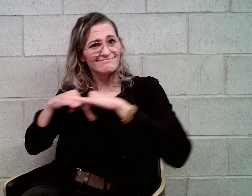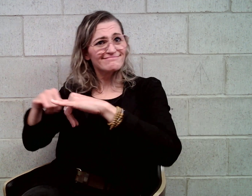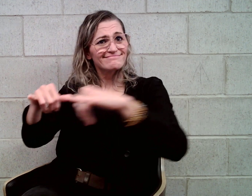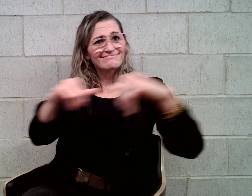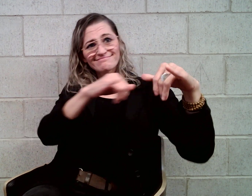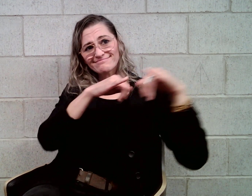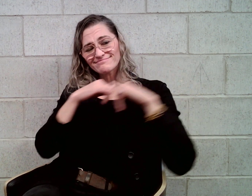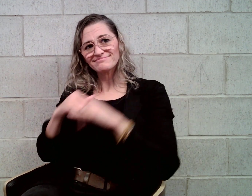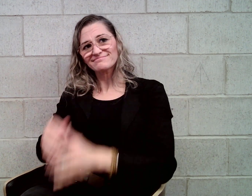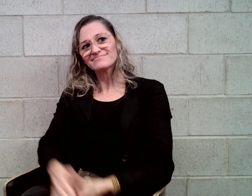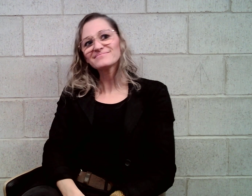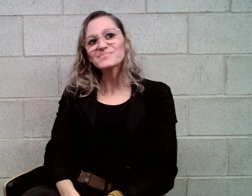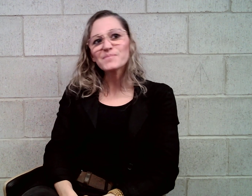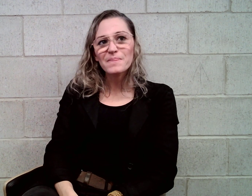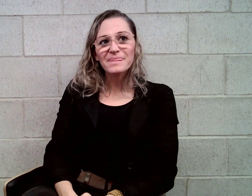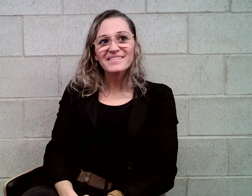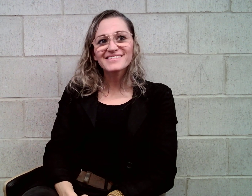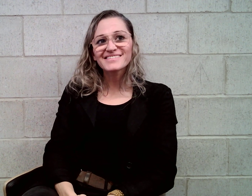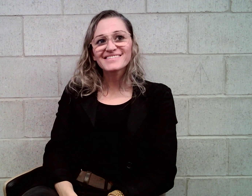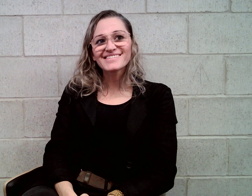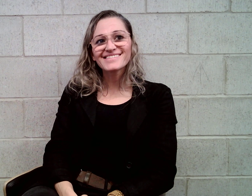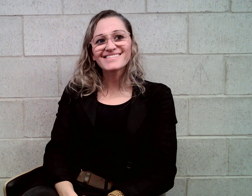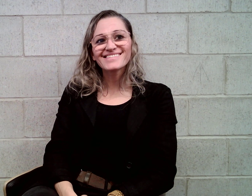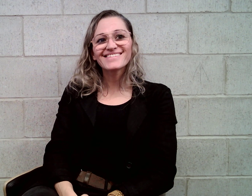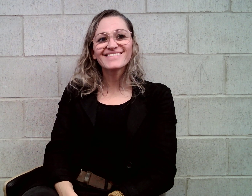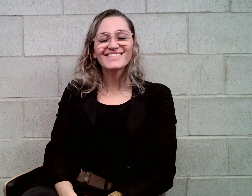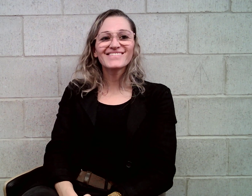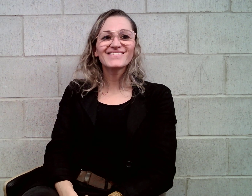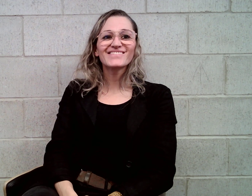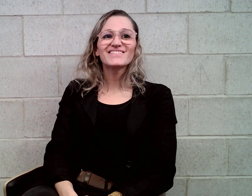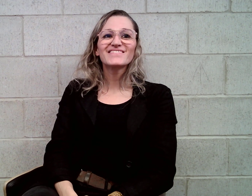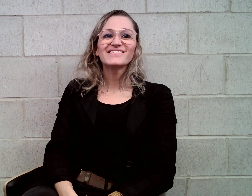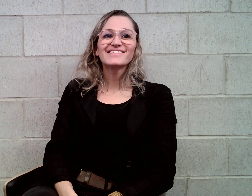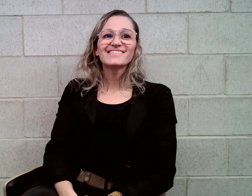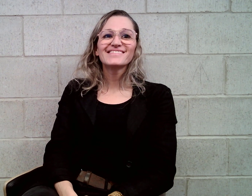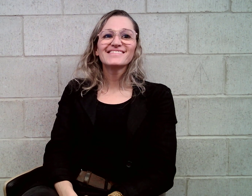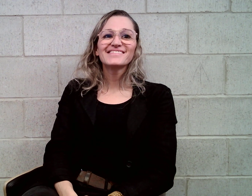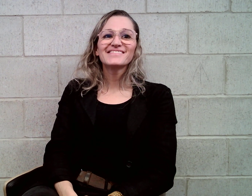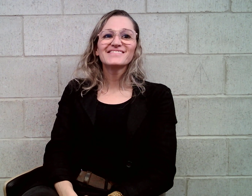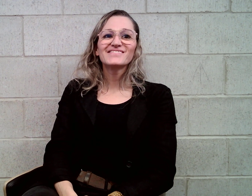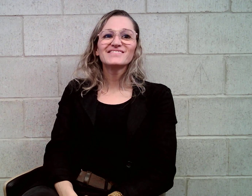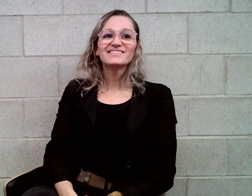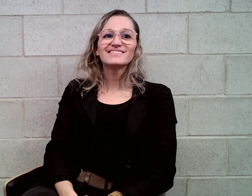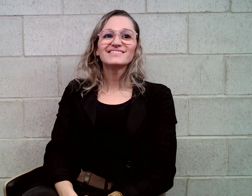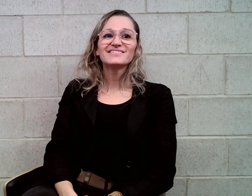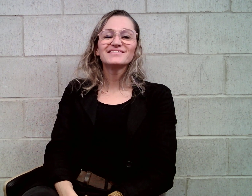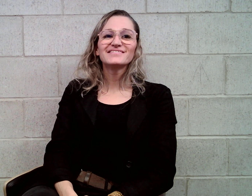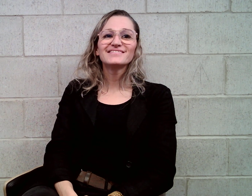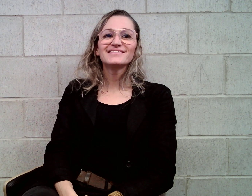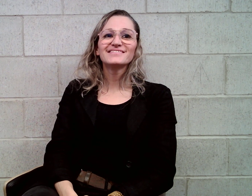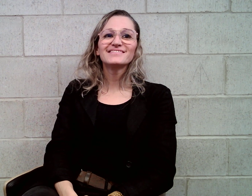transcends some of our differences. By looking at the differences, we can also see our shared humanity.